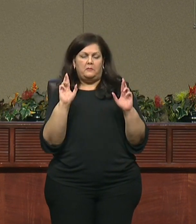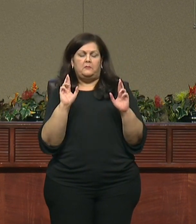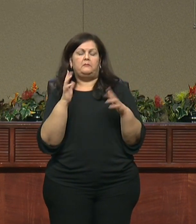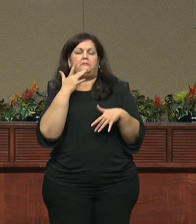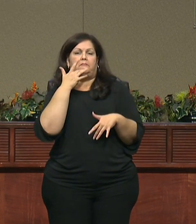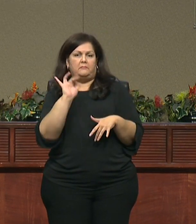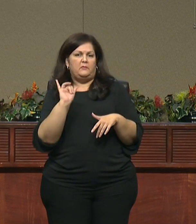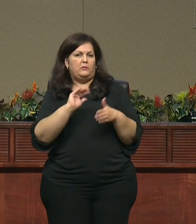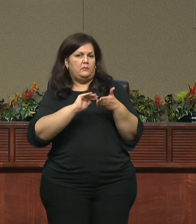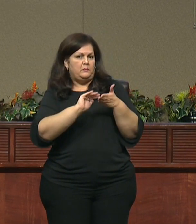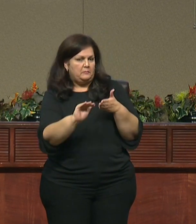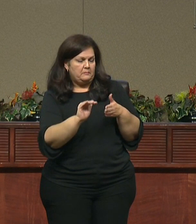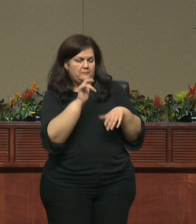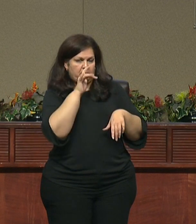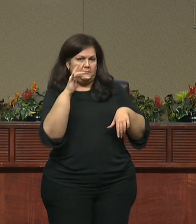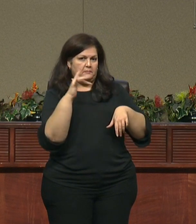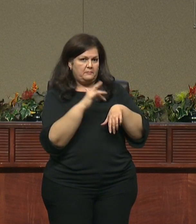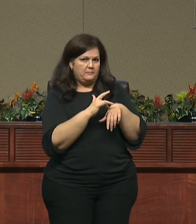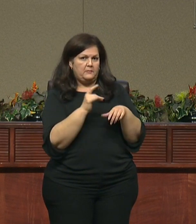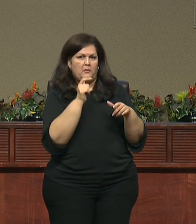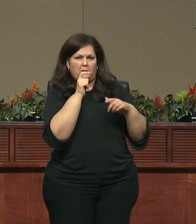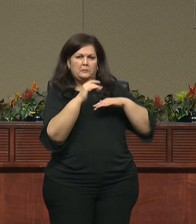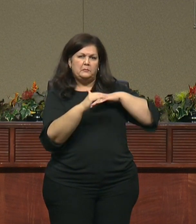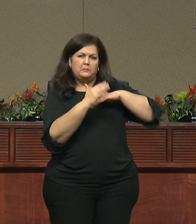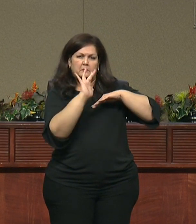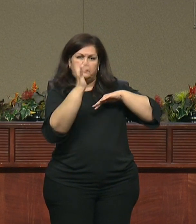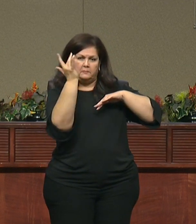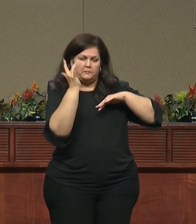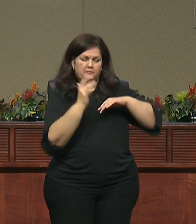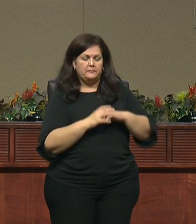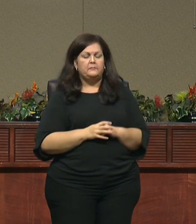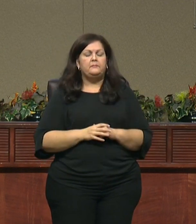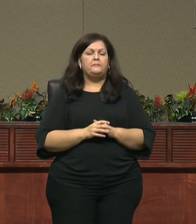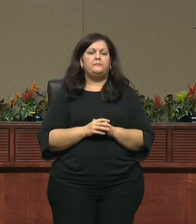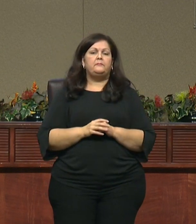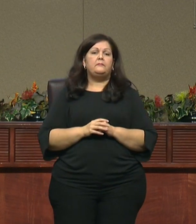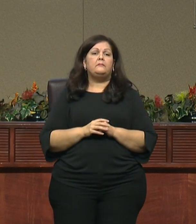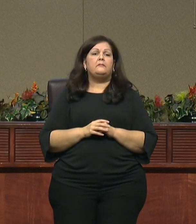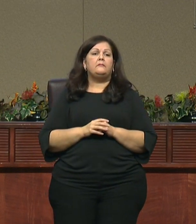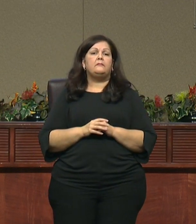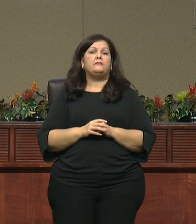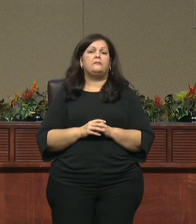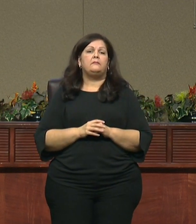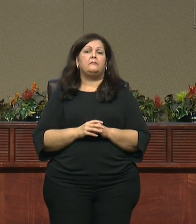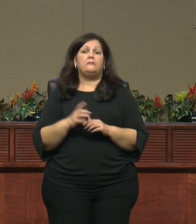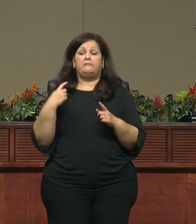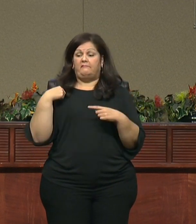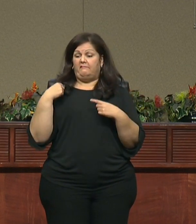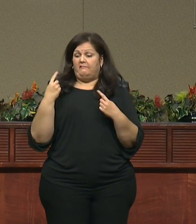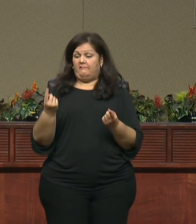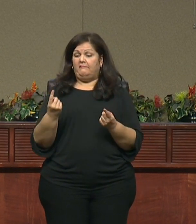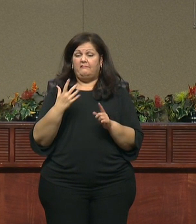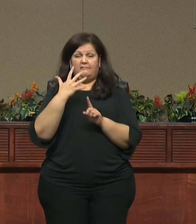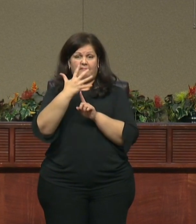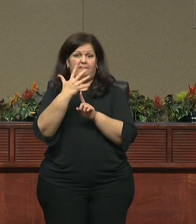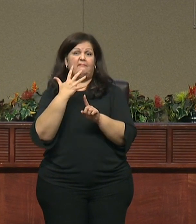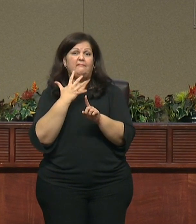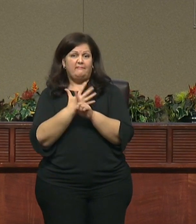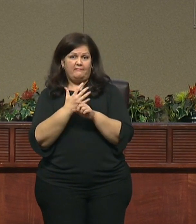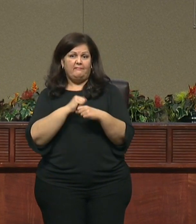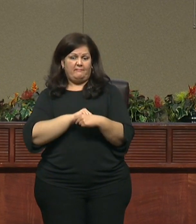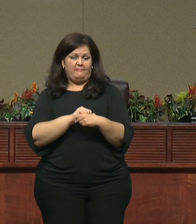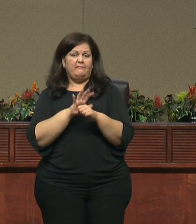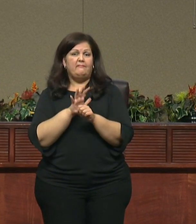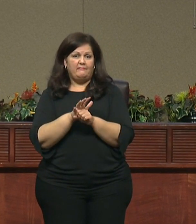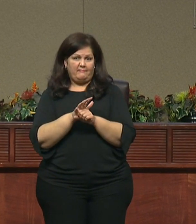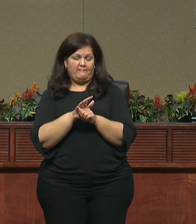us, that the storm only impacts them in a minimal way. It has been over 5 months since we have been dealing with the